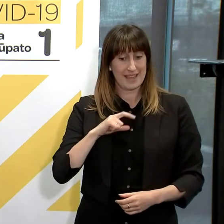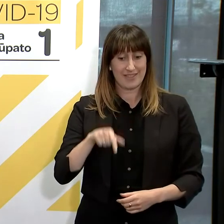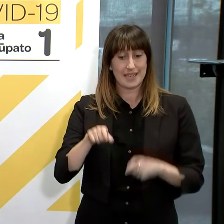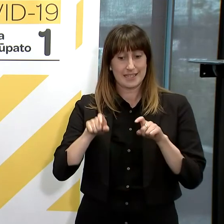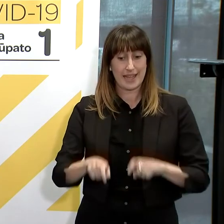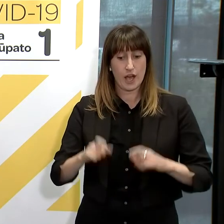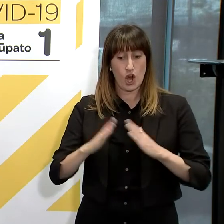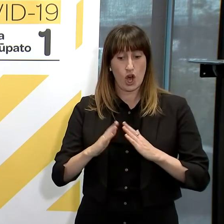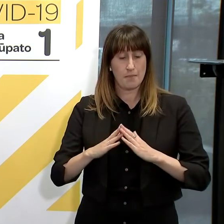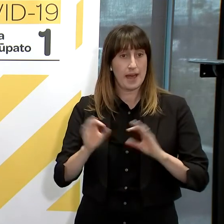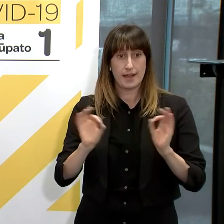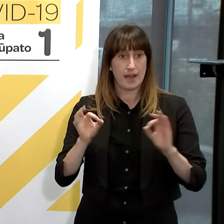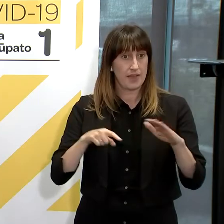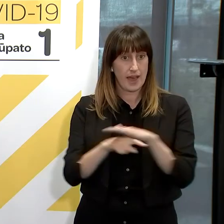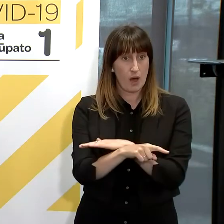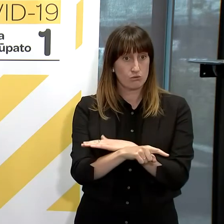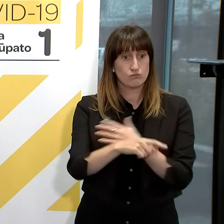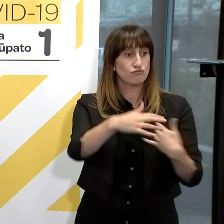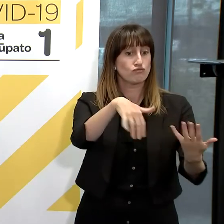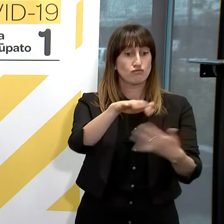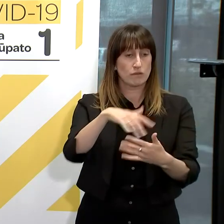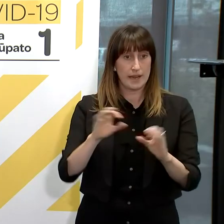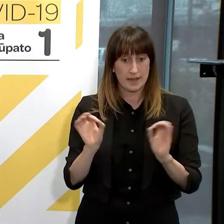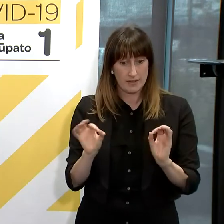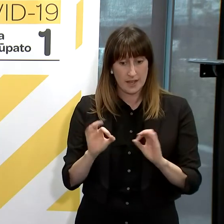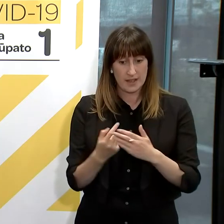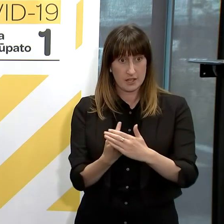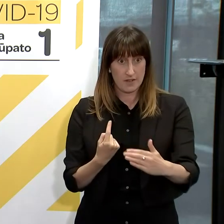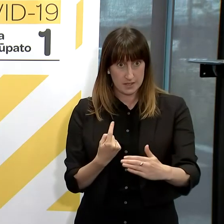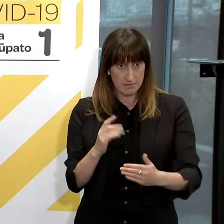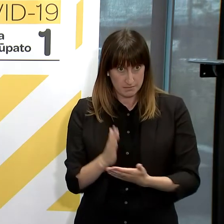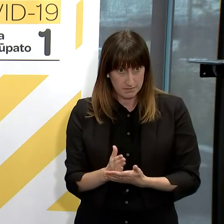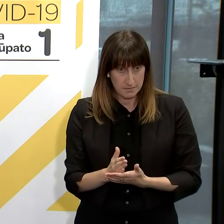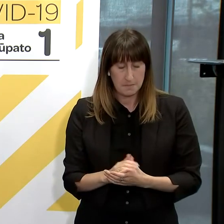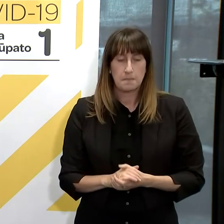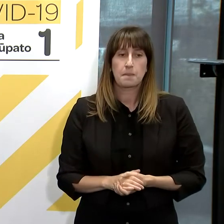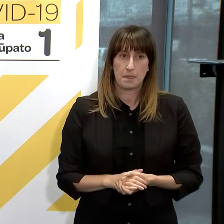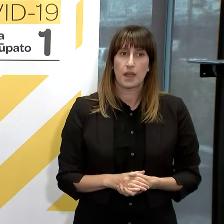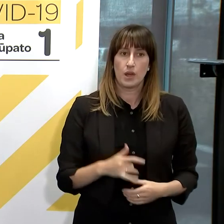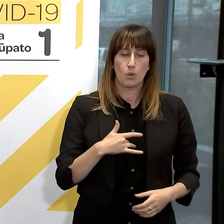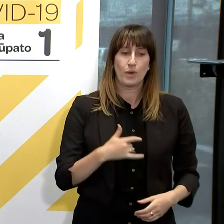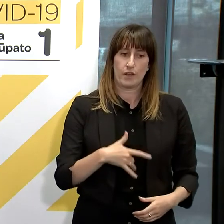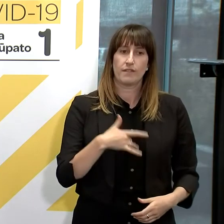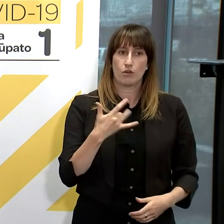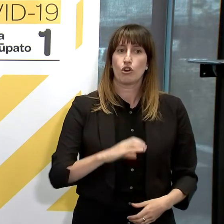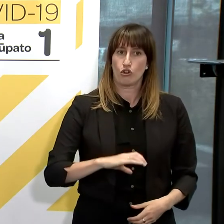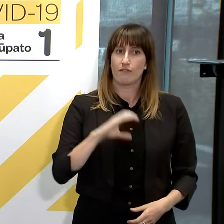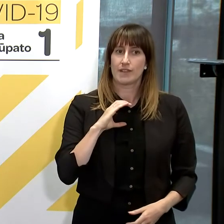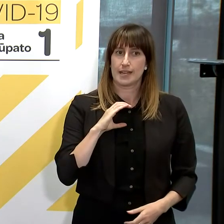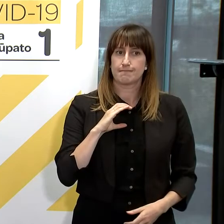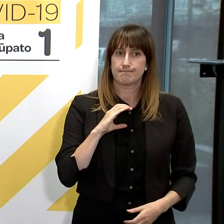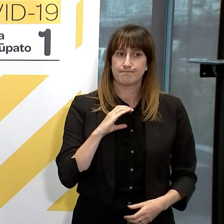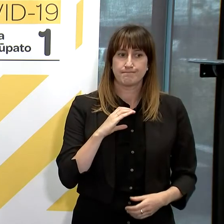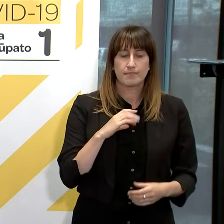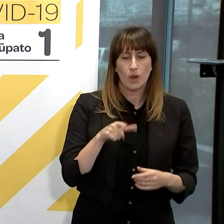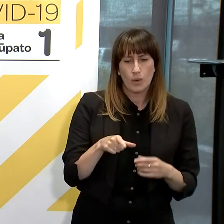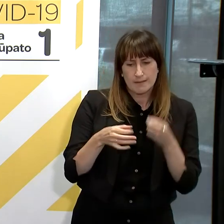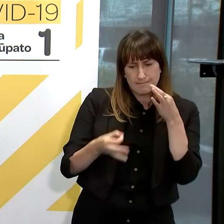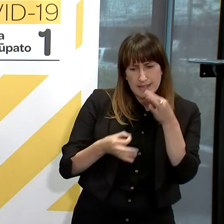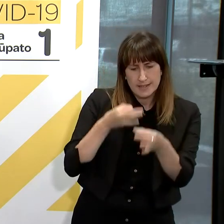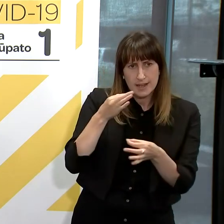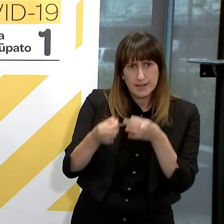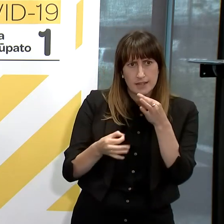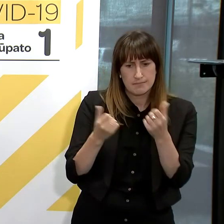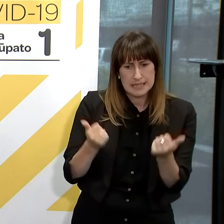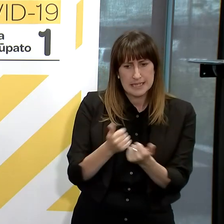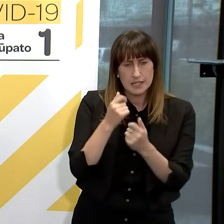very confident. That's been something that our public health unit at Waikato has asked a lot of questions of the